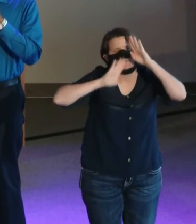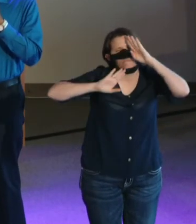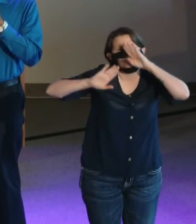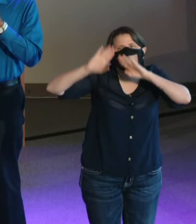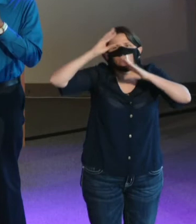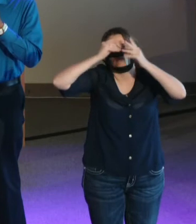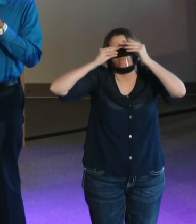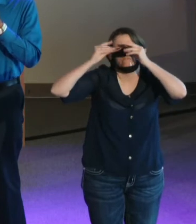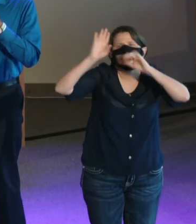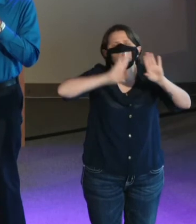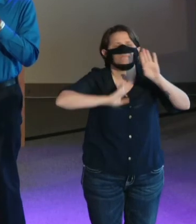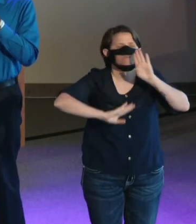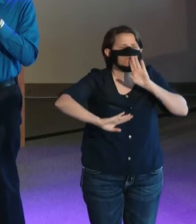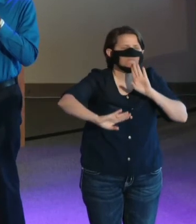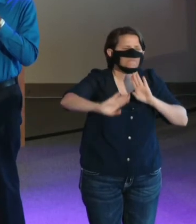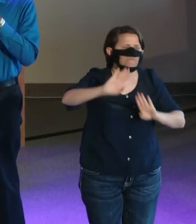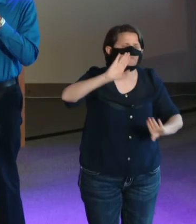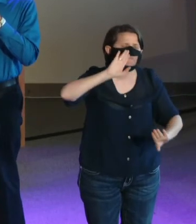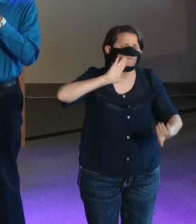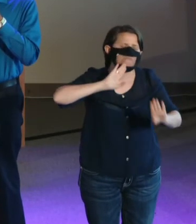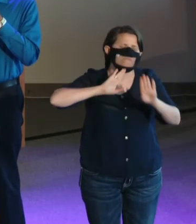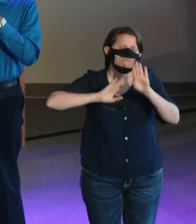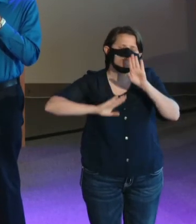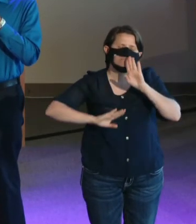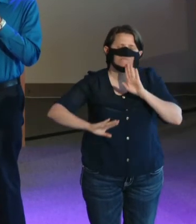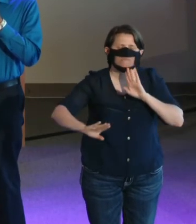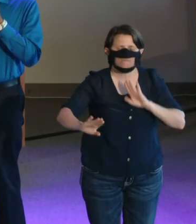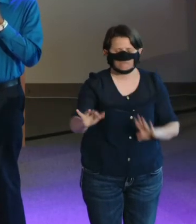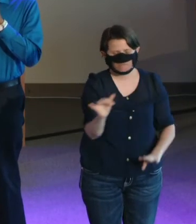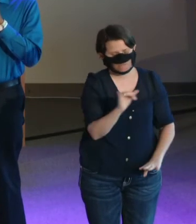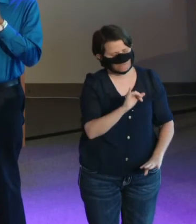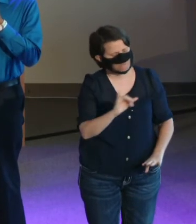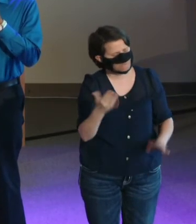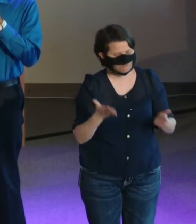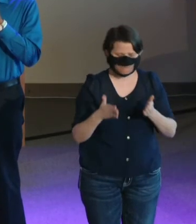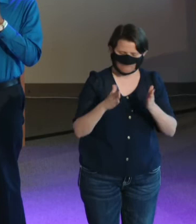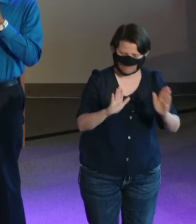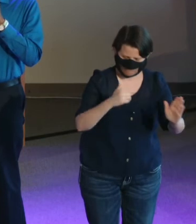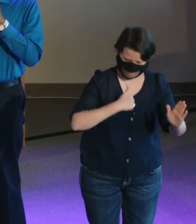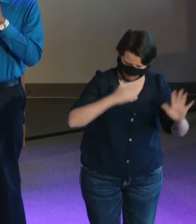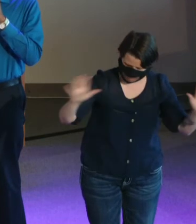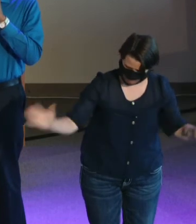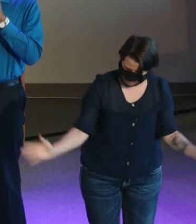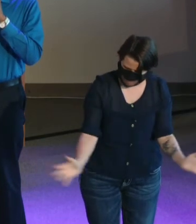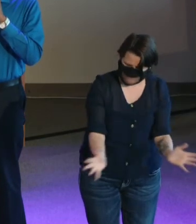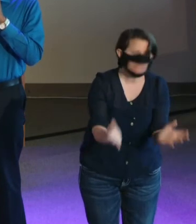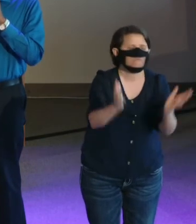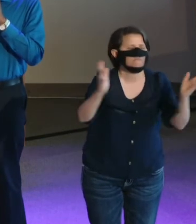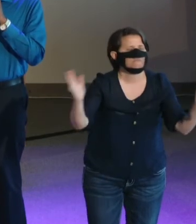and frustrated too. Let me encourage